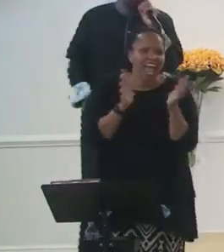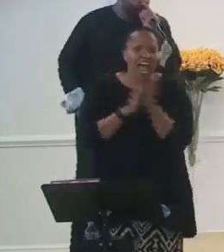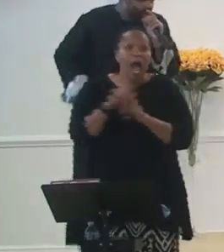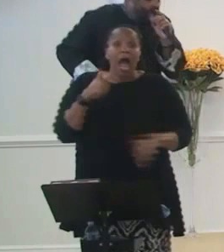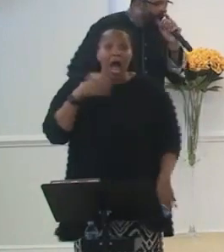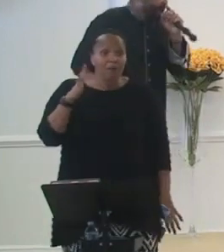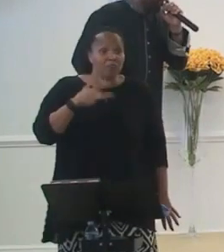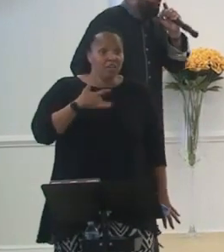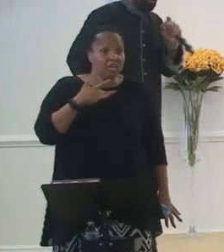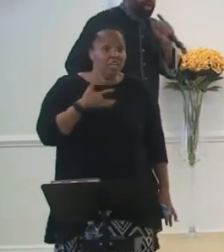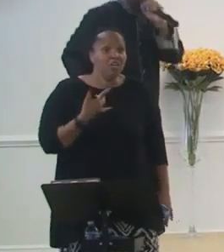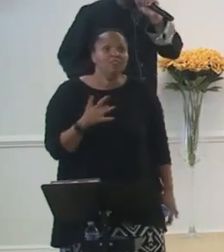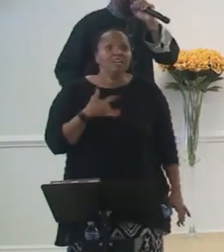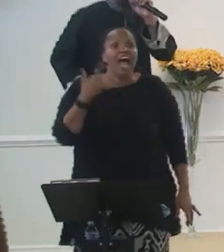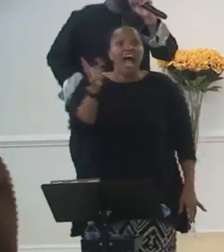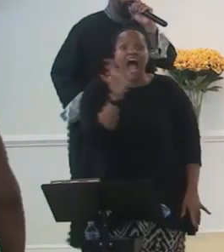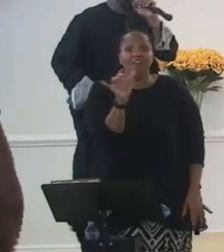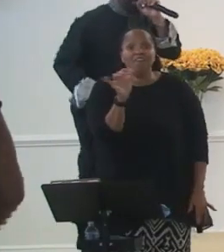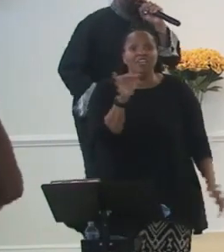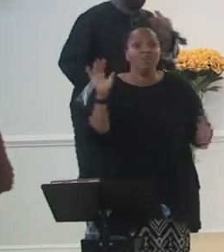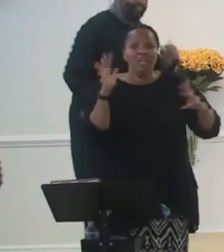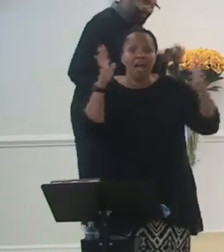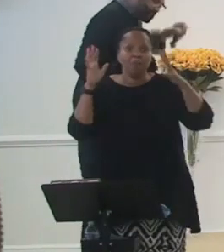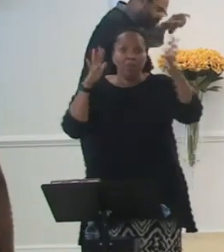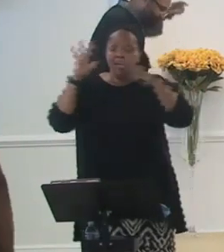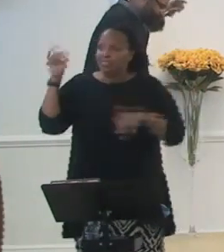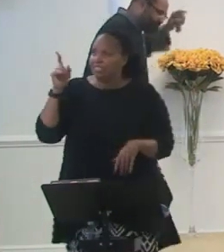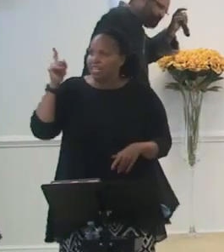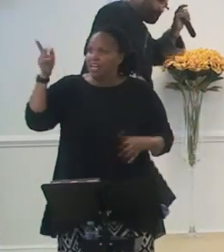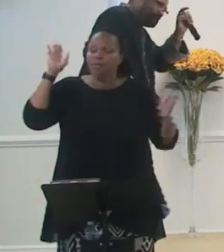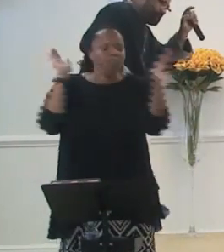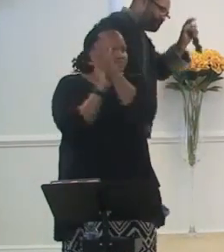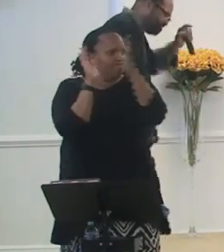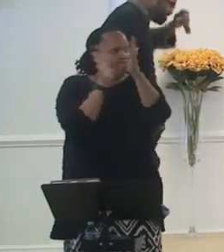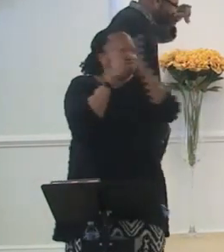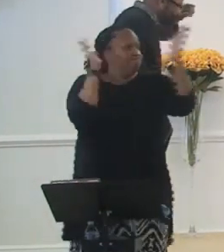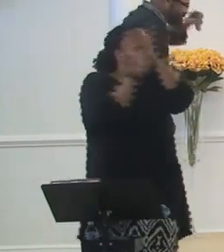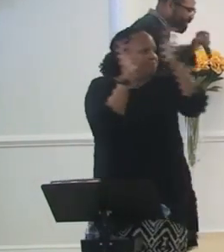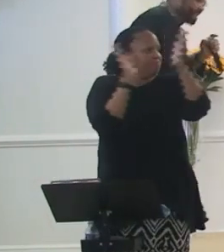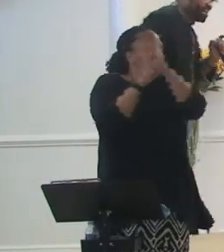Let the devil know. I feel. With my broken bones.